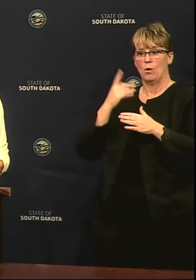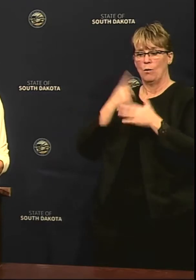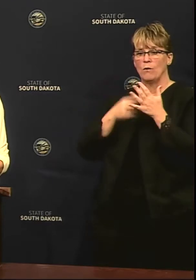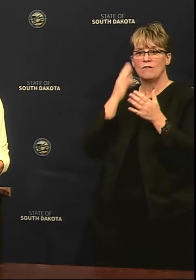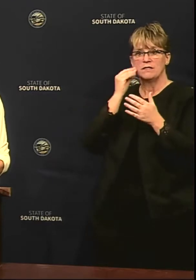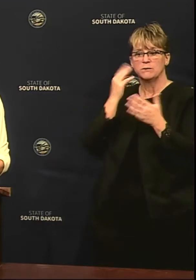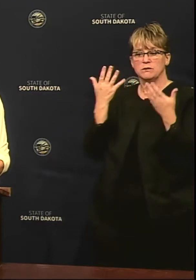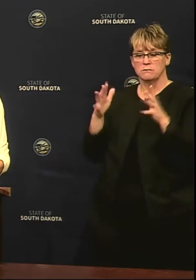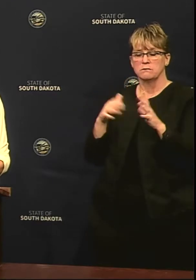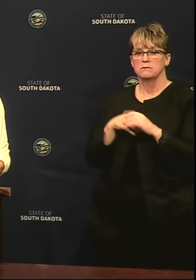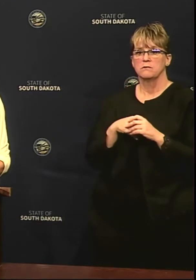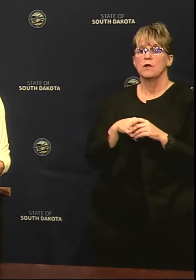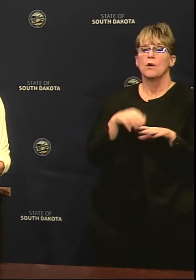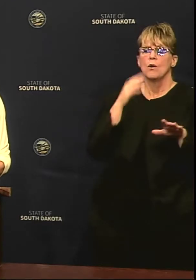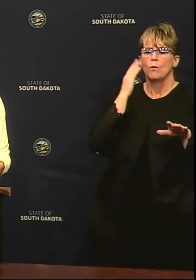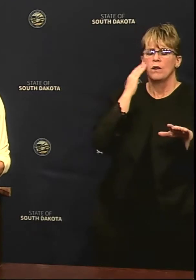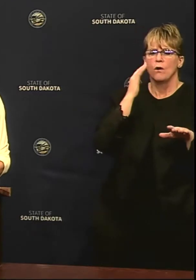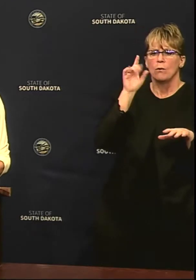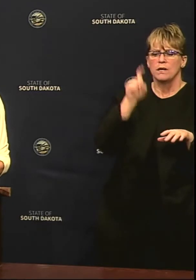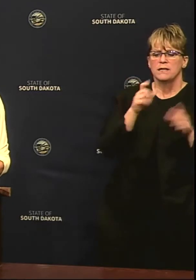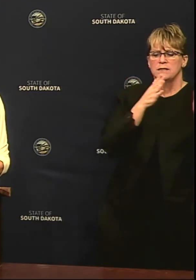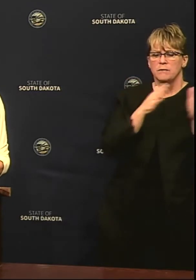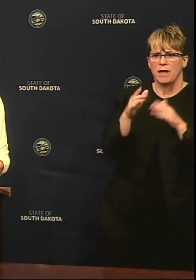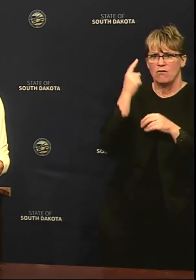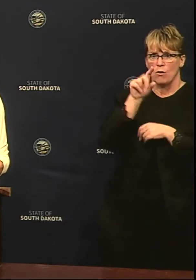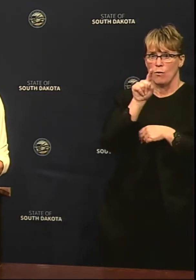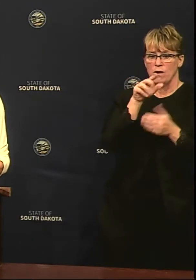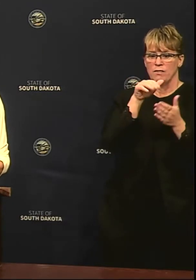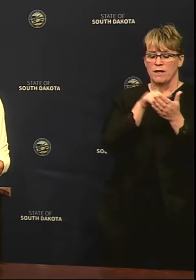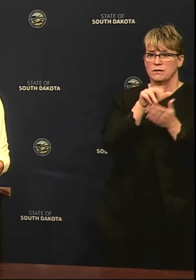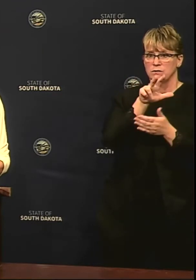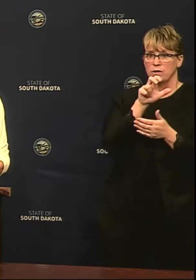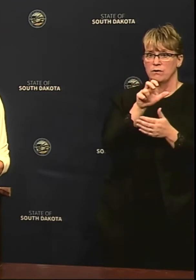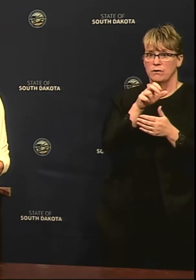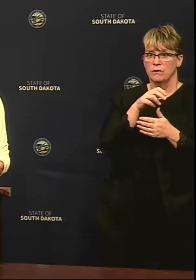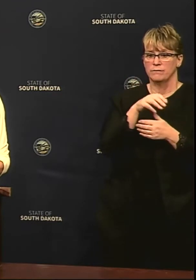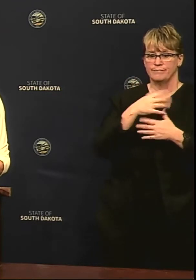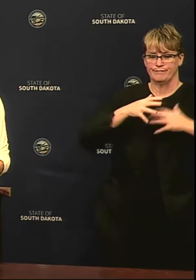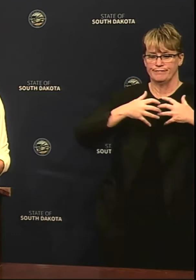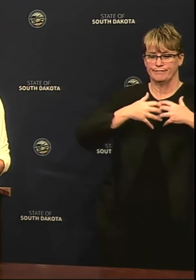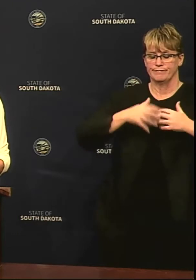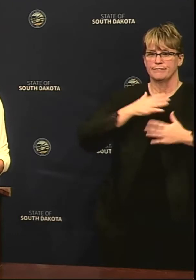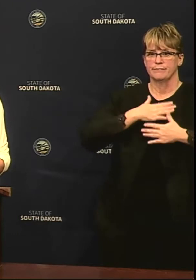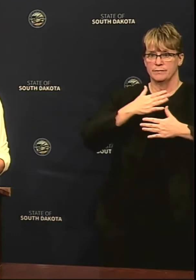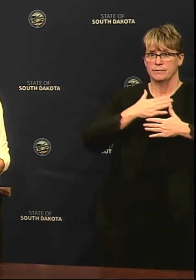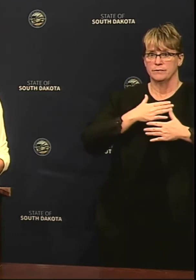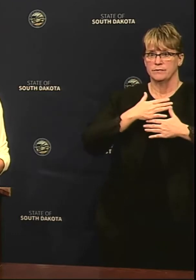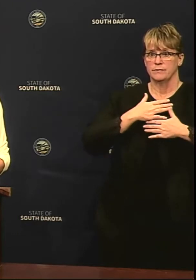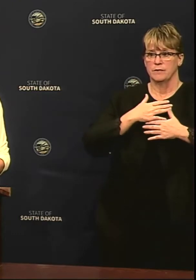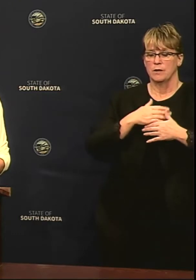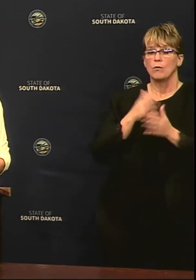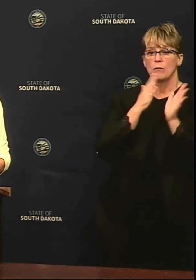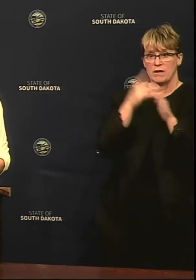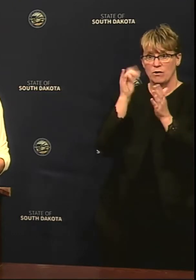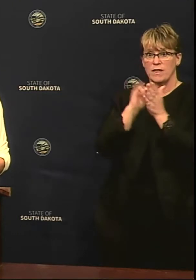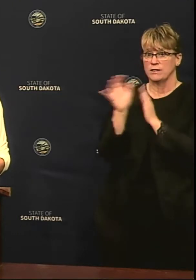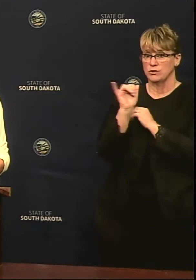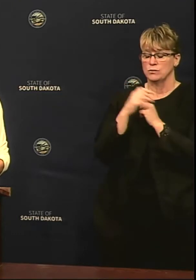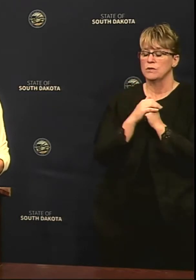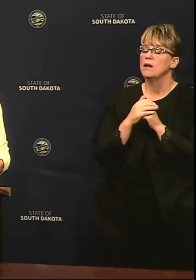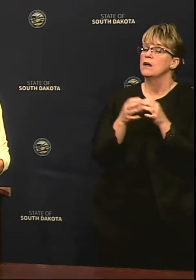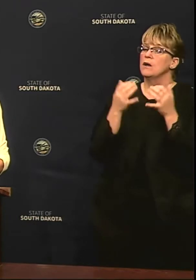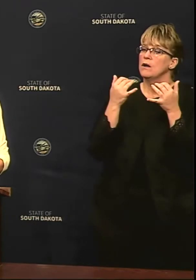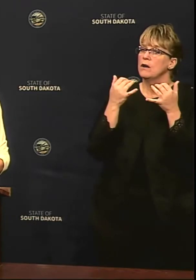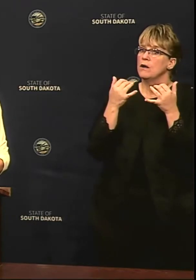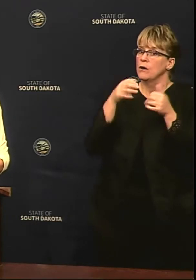through already. We know that we need to plan for 1,300 ventilators at our peak need, and we're planning for that as well. And remember,